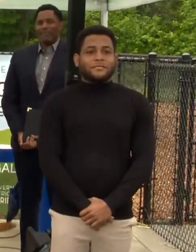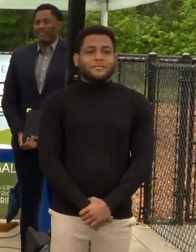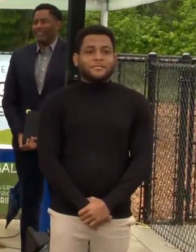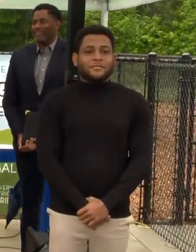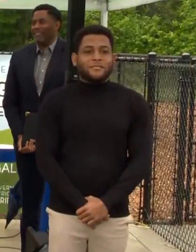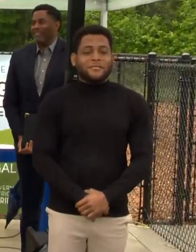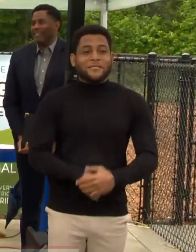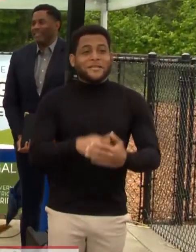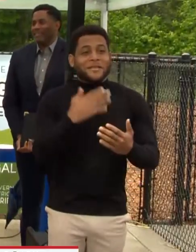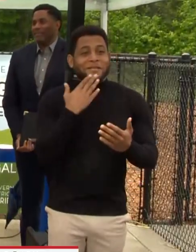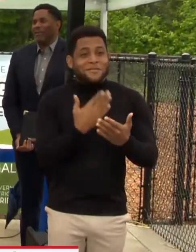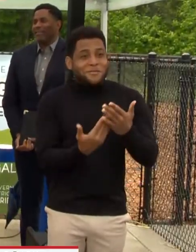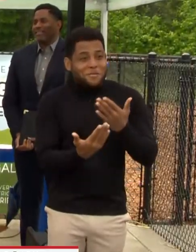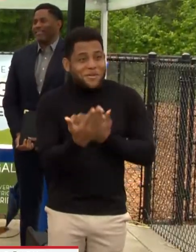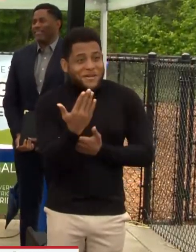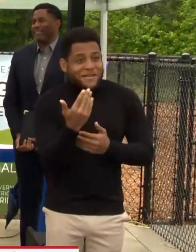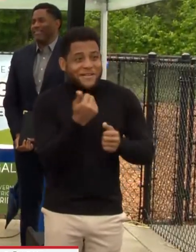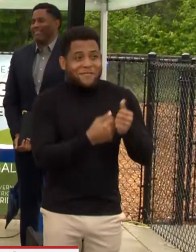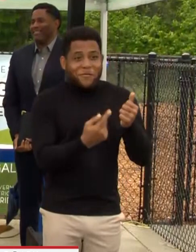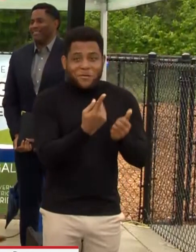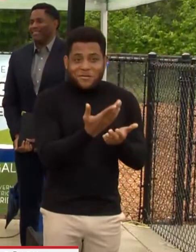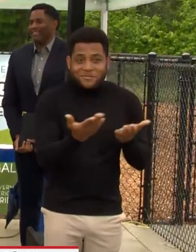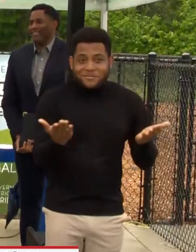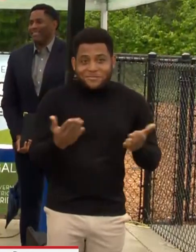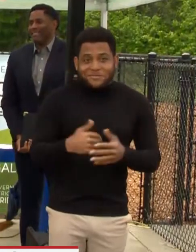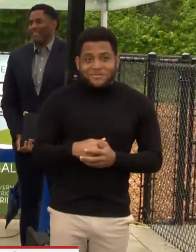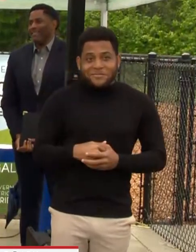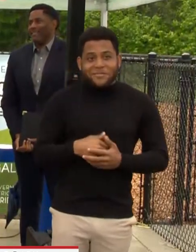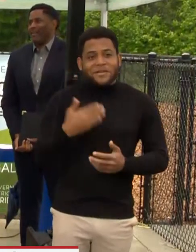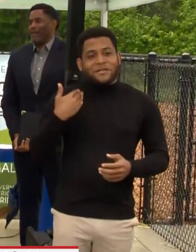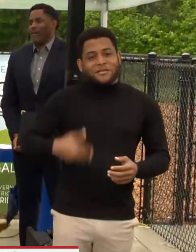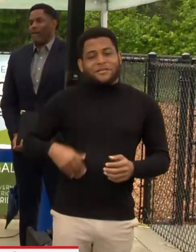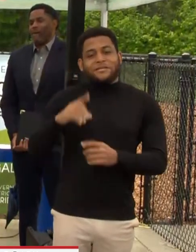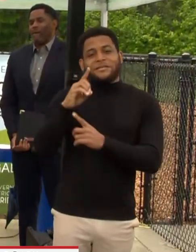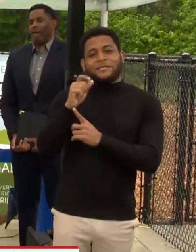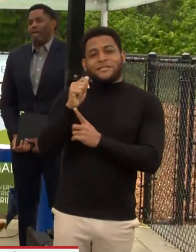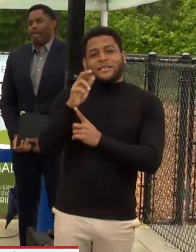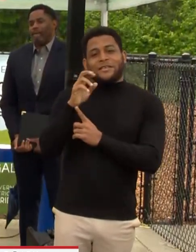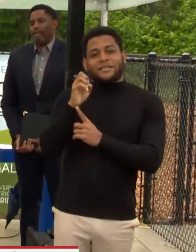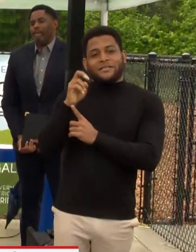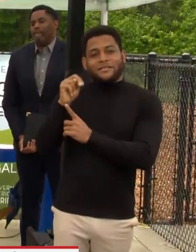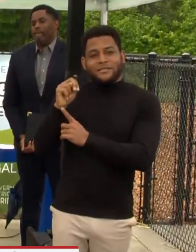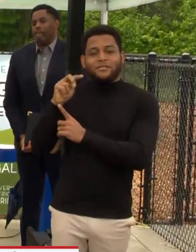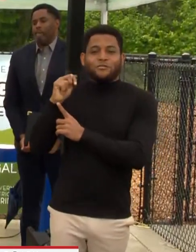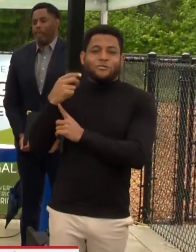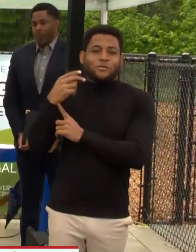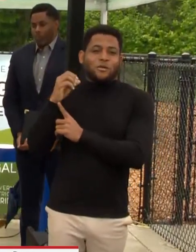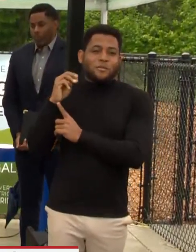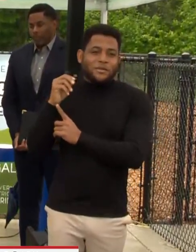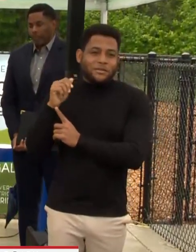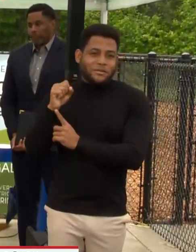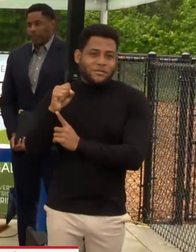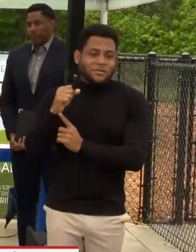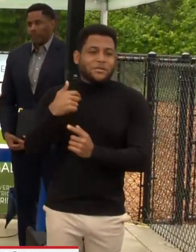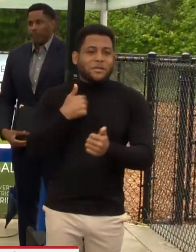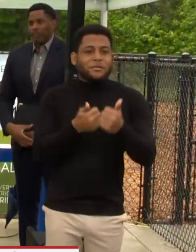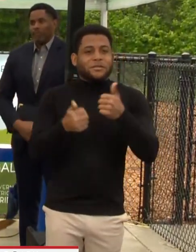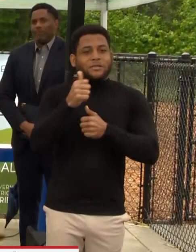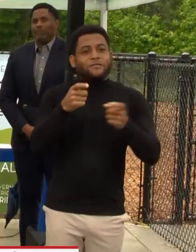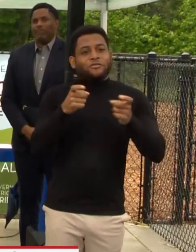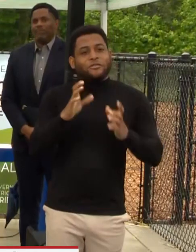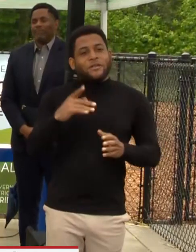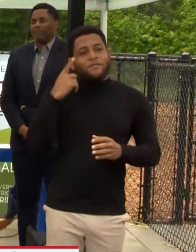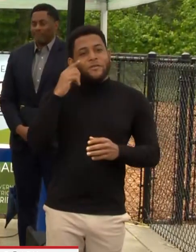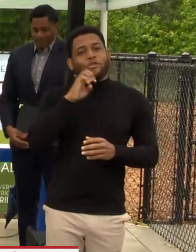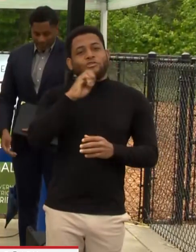Good morning, everyone. My name is Darren Thompson. I'm the executive director of the East River Dog Park Group. We have been the